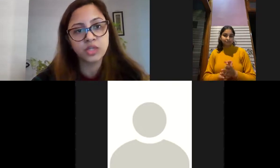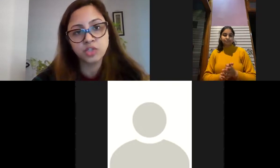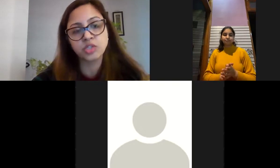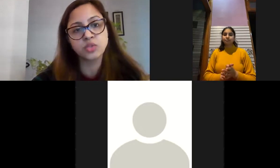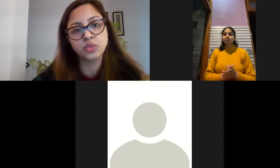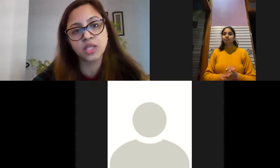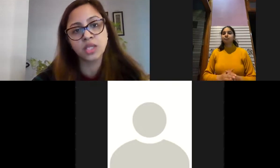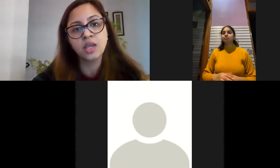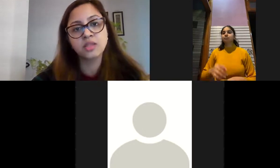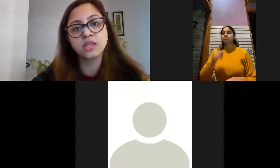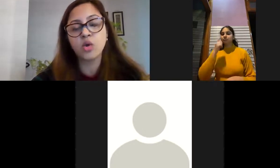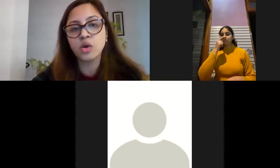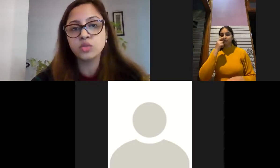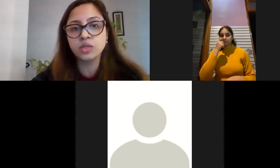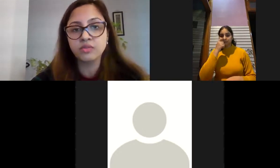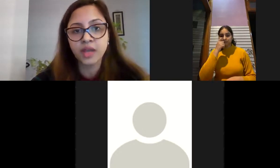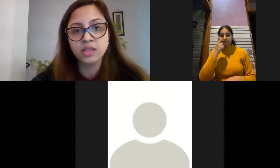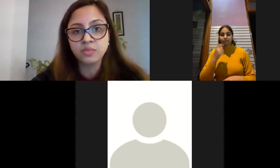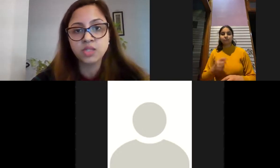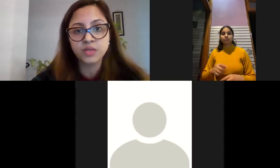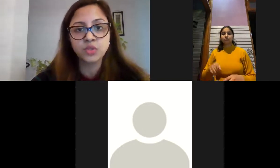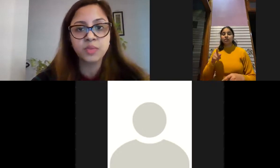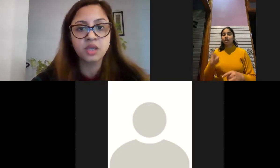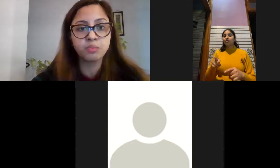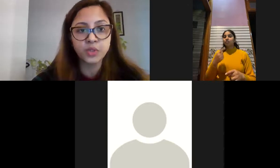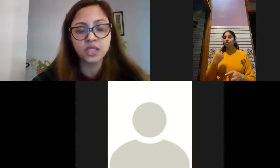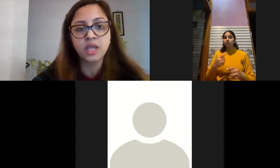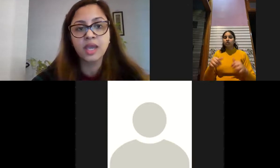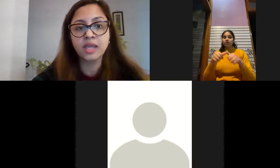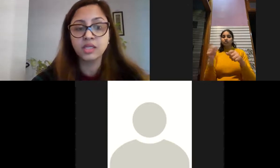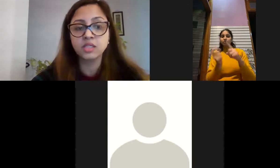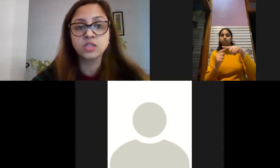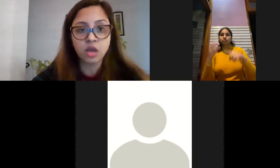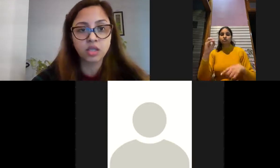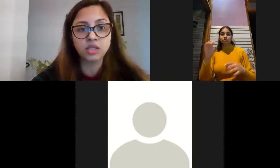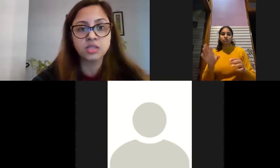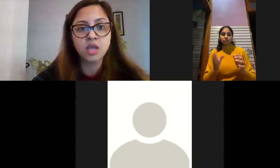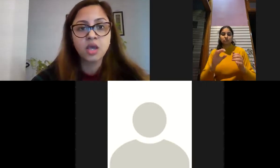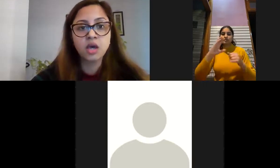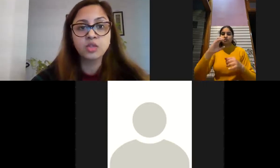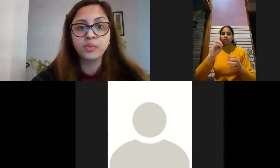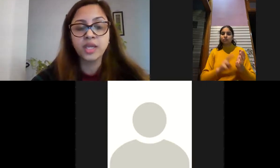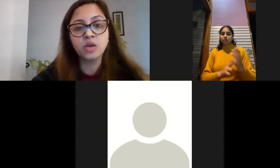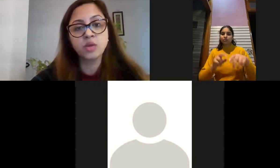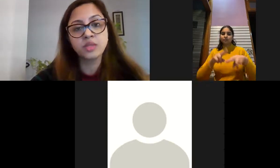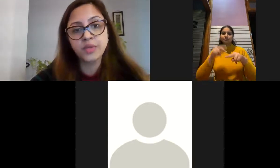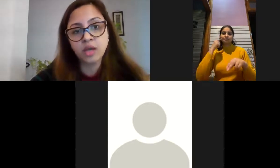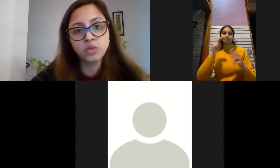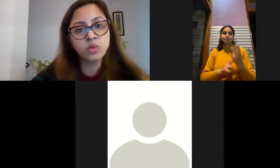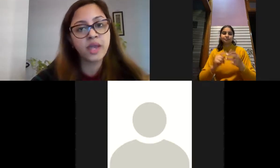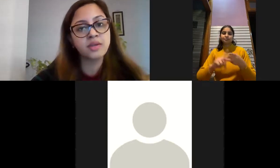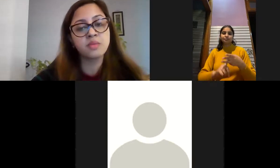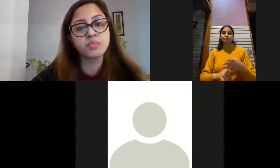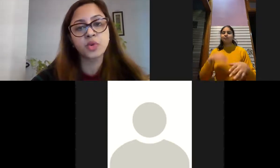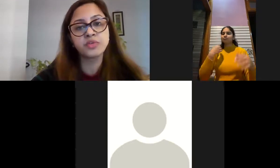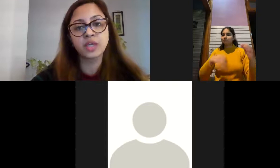fellow creatures to say that they ought to confine themselves to making pudding and knitting stockings, to playing on the